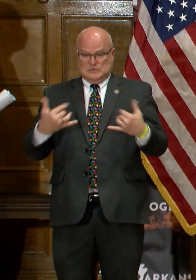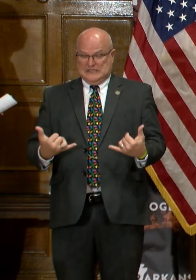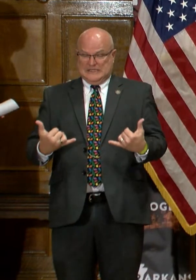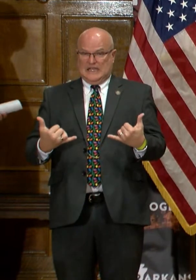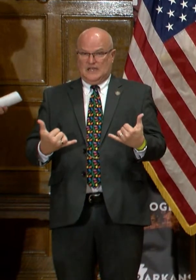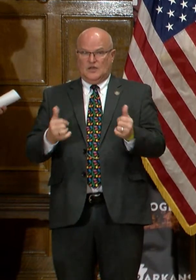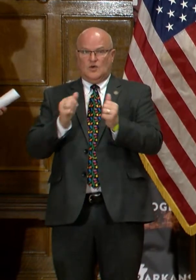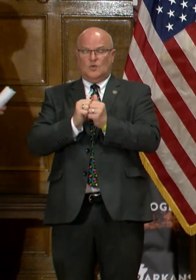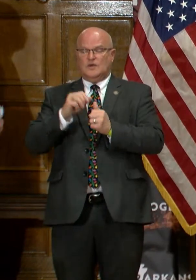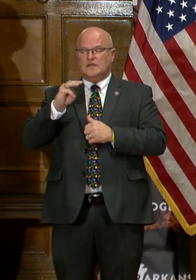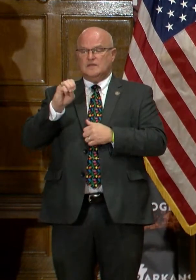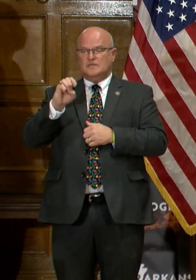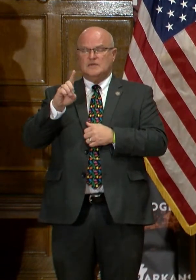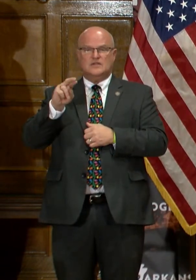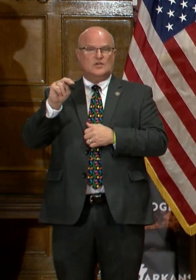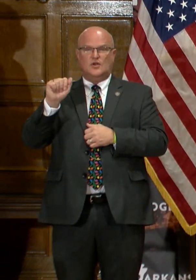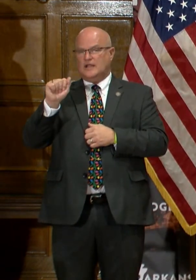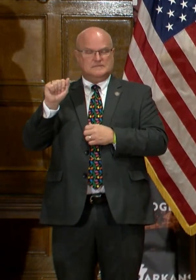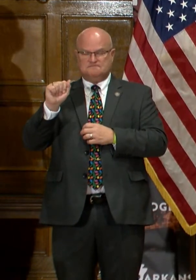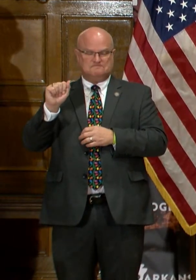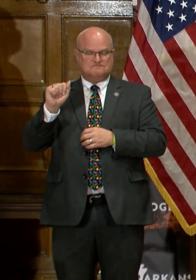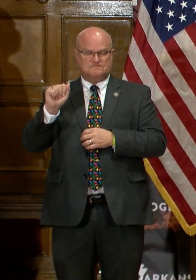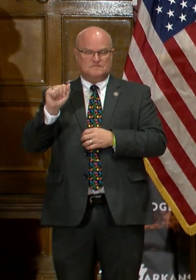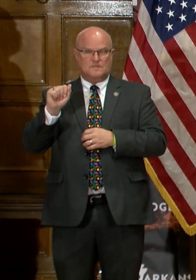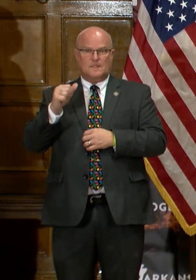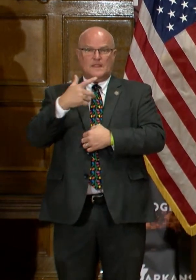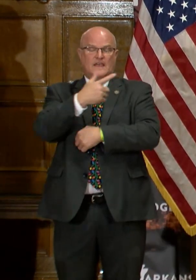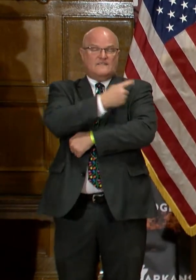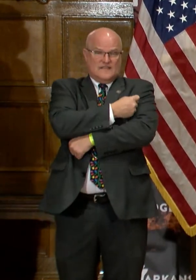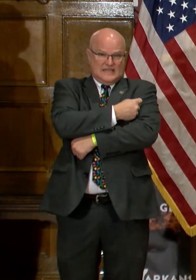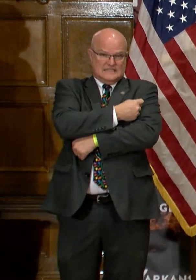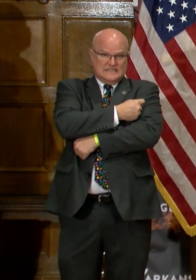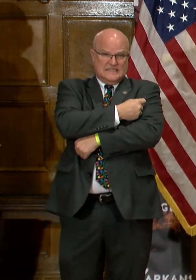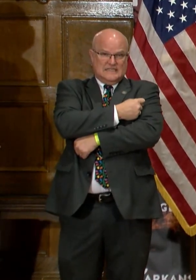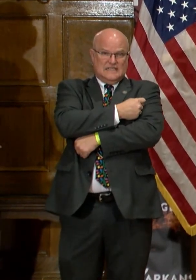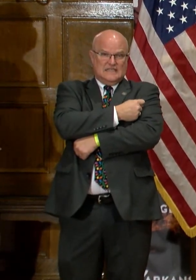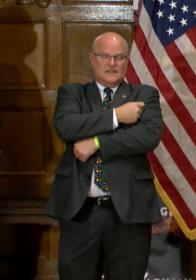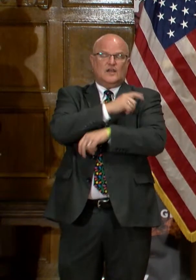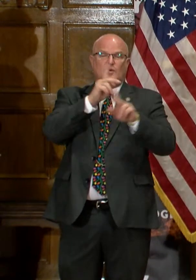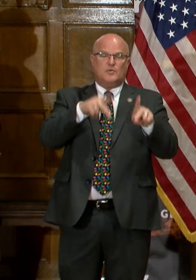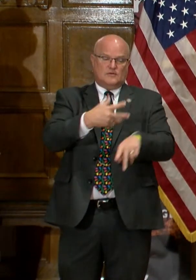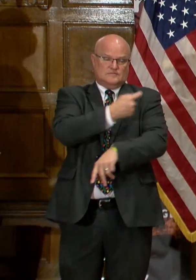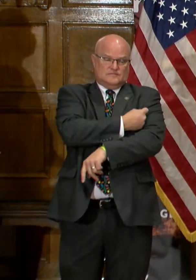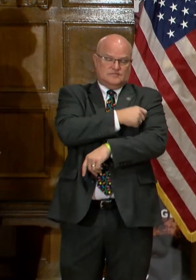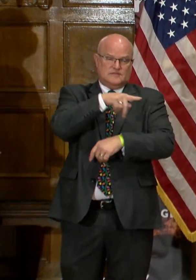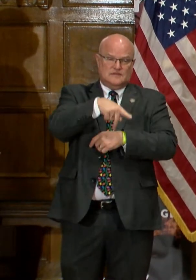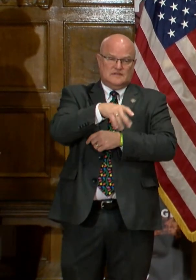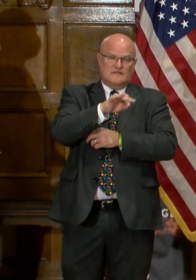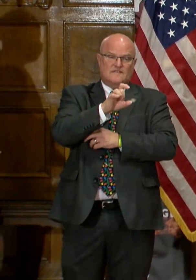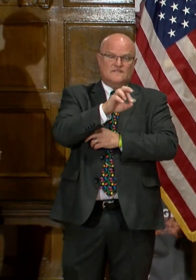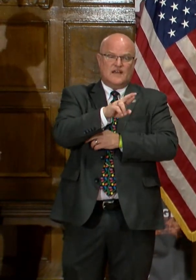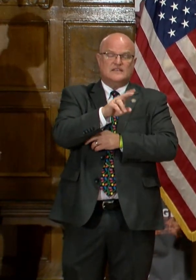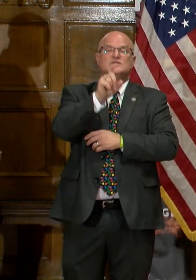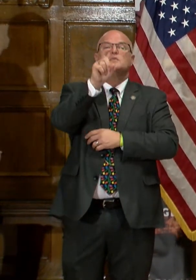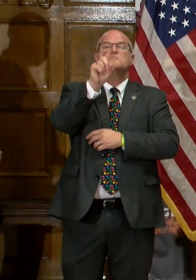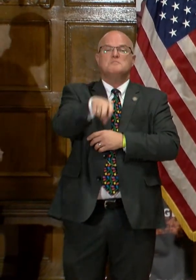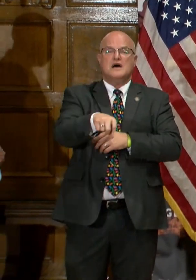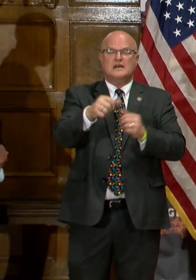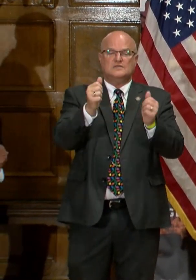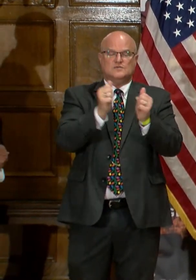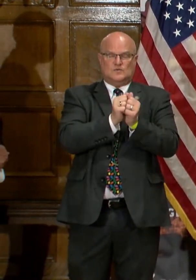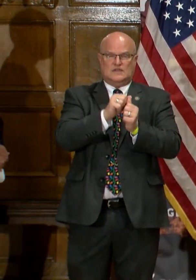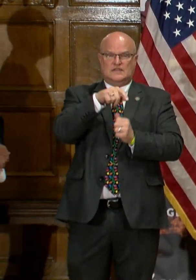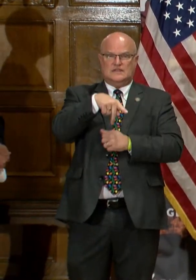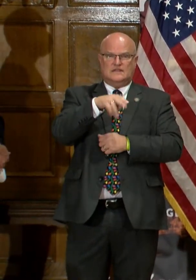this time, with Moderna vaccine. So a vaccinee who receives Pfizer must complete his vaccine